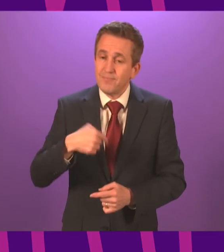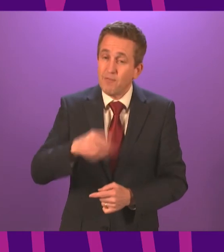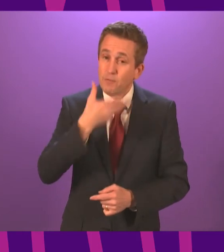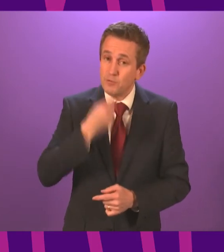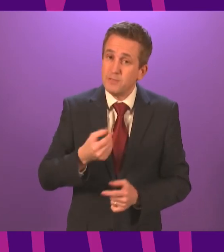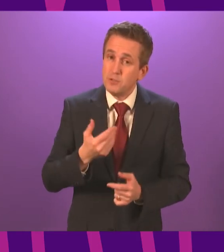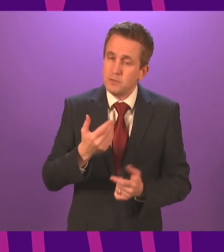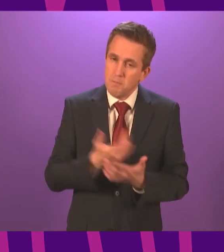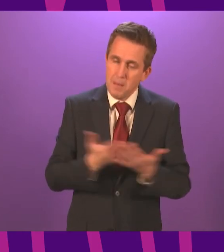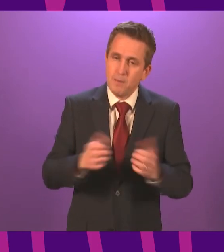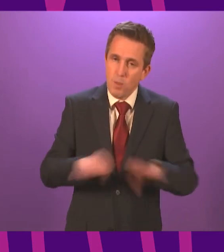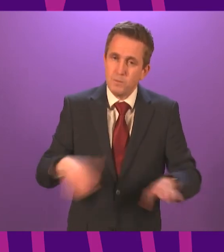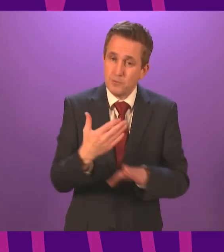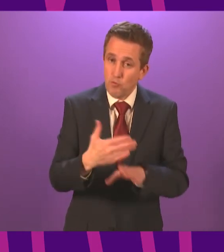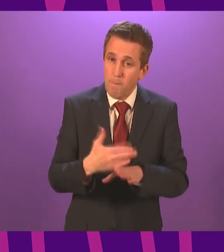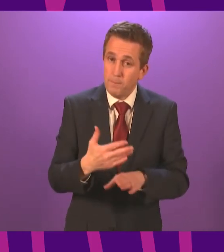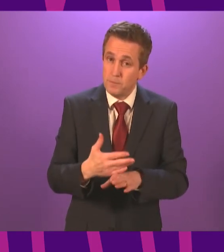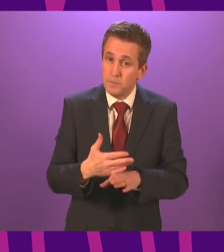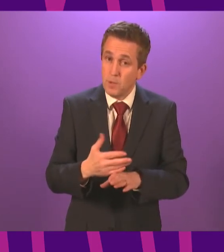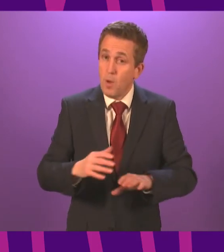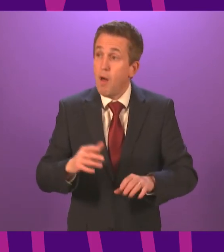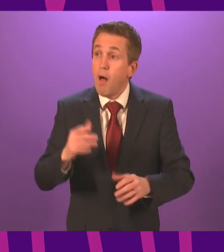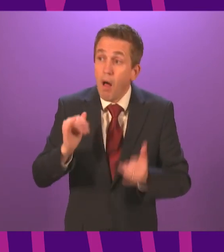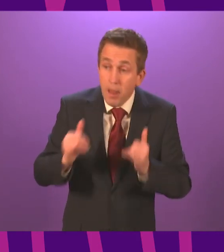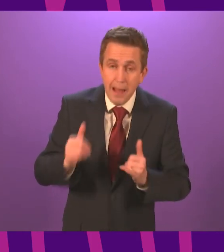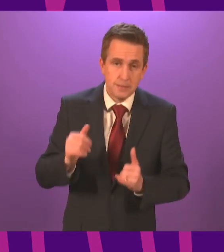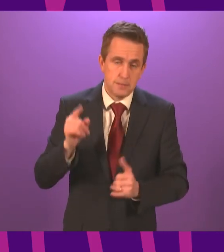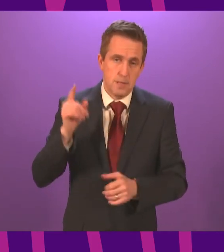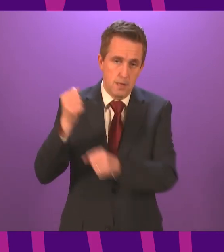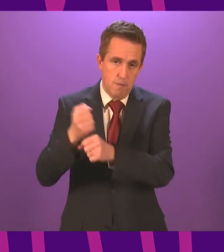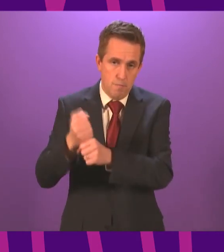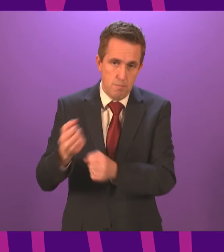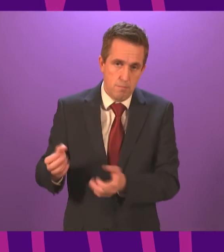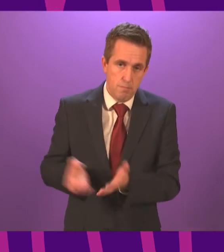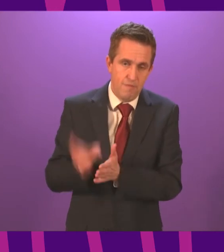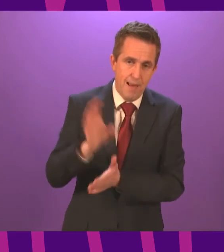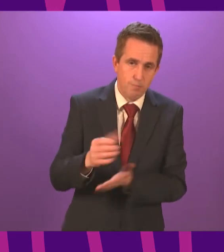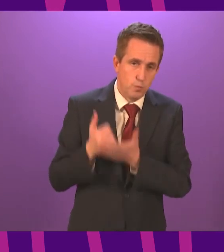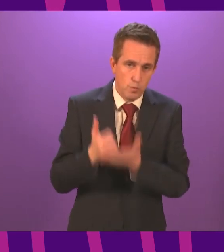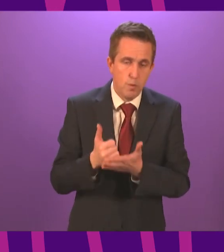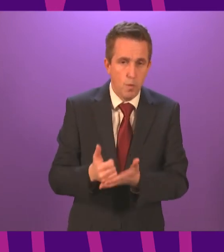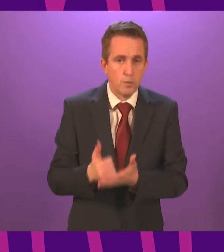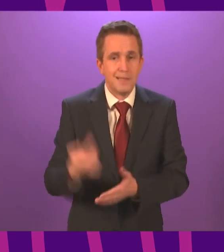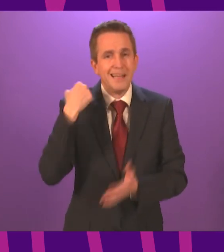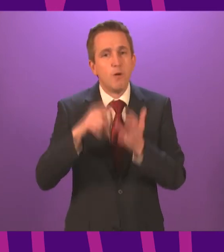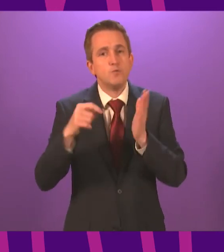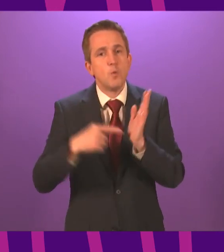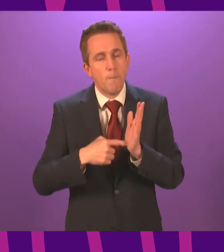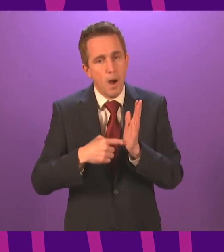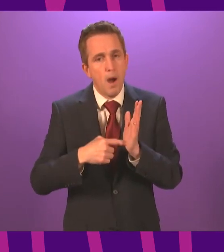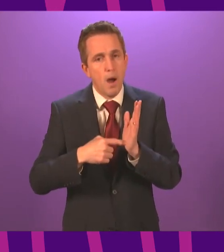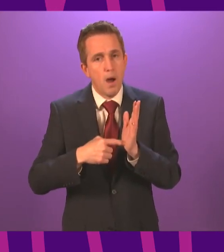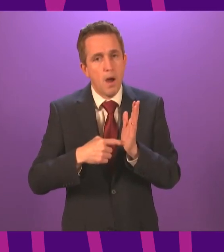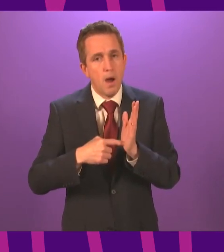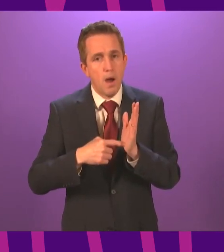the SNP do not provide enough business support. Back in October, the previous discretionary fund was announced over a week